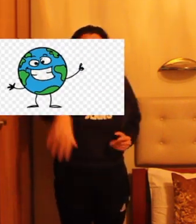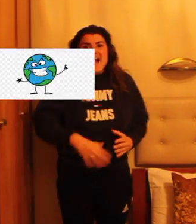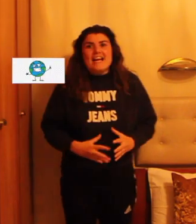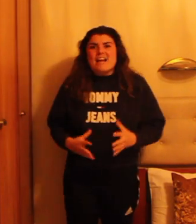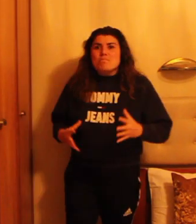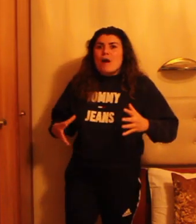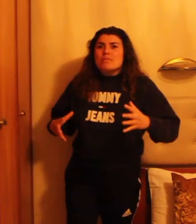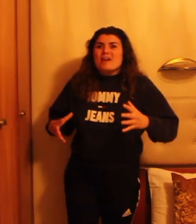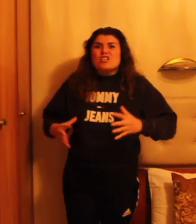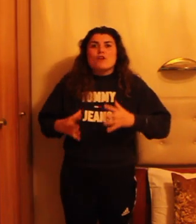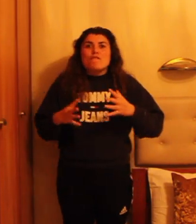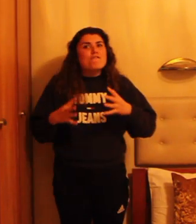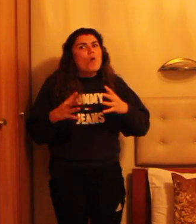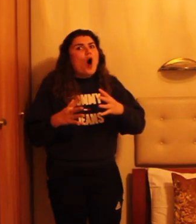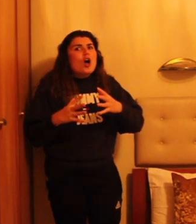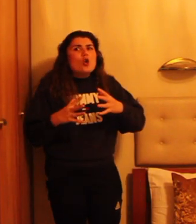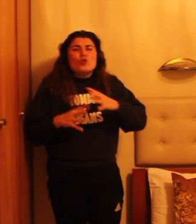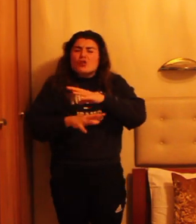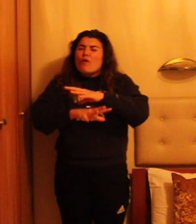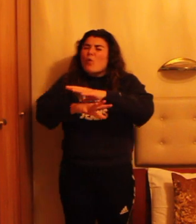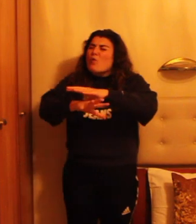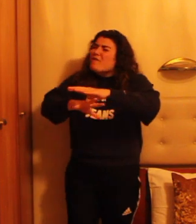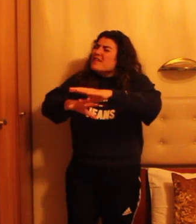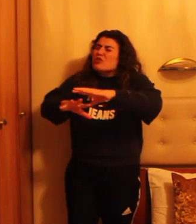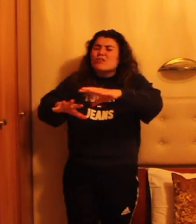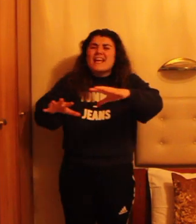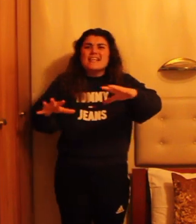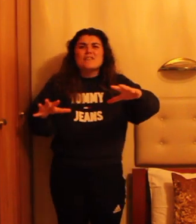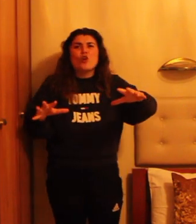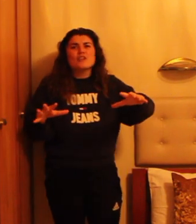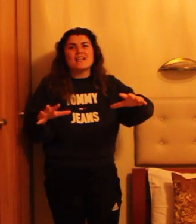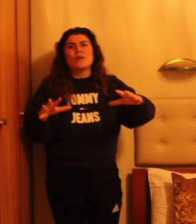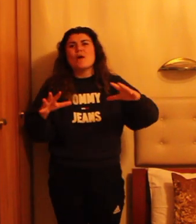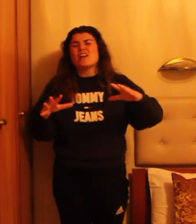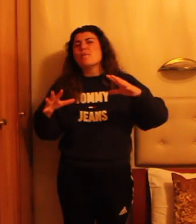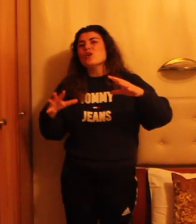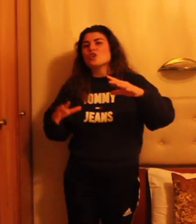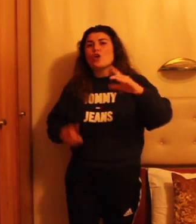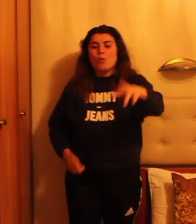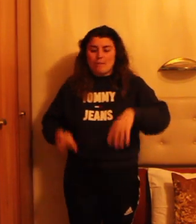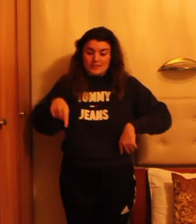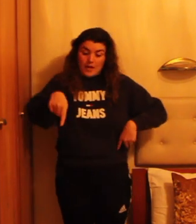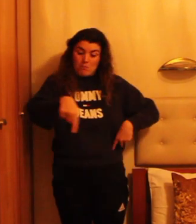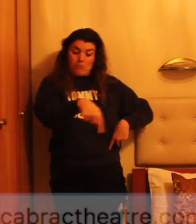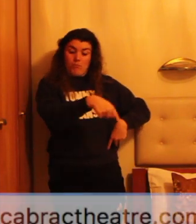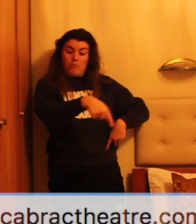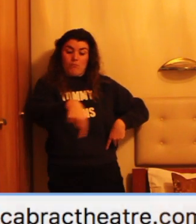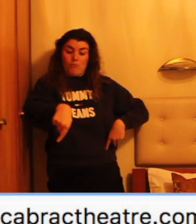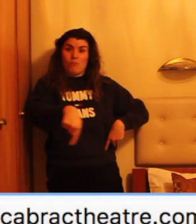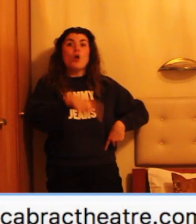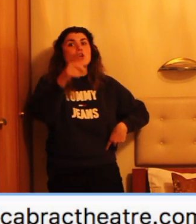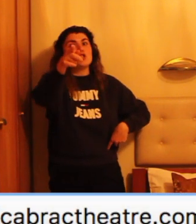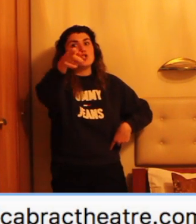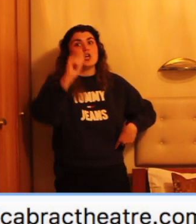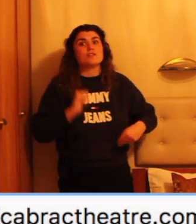And in preparation for our launch of all of this creative content that we're going to put on our website, just for